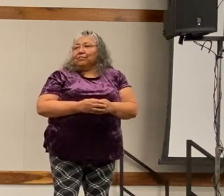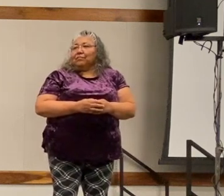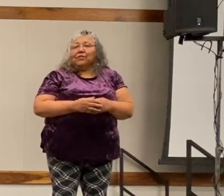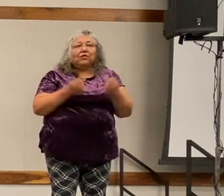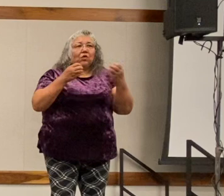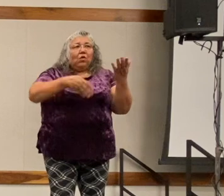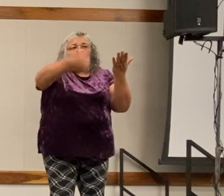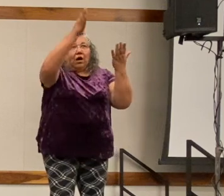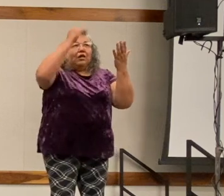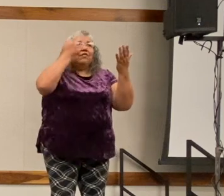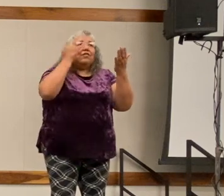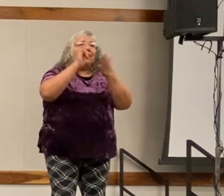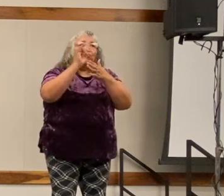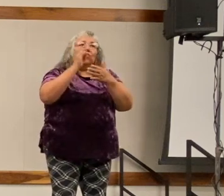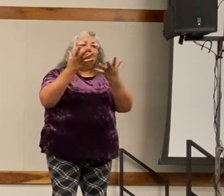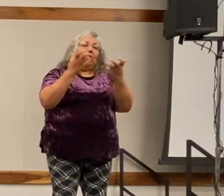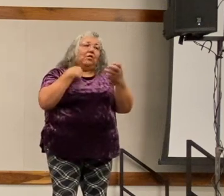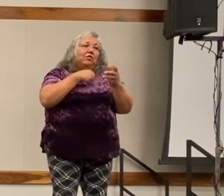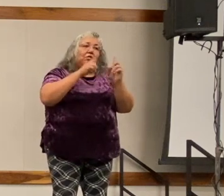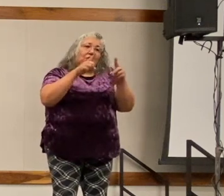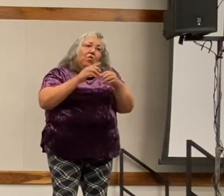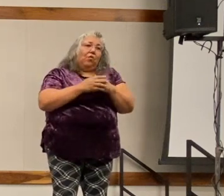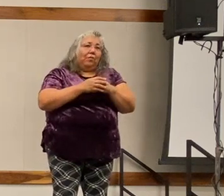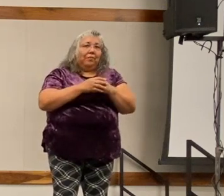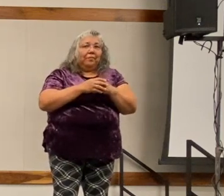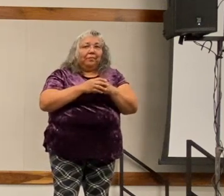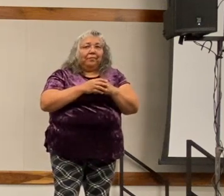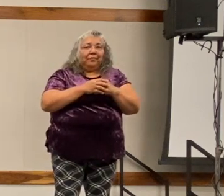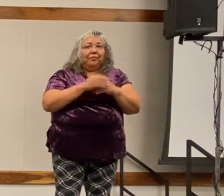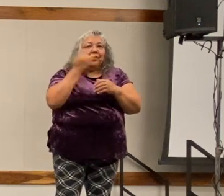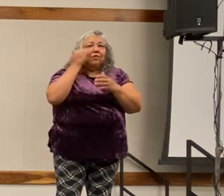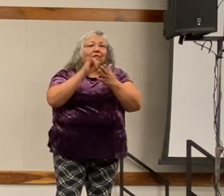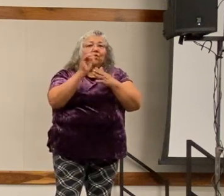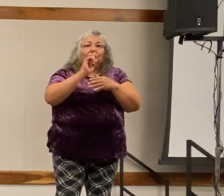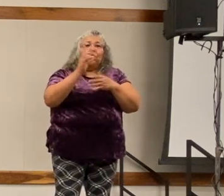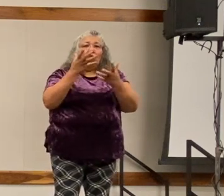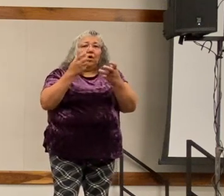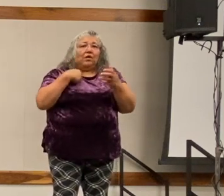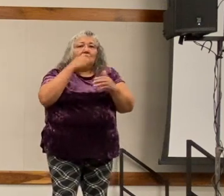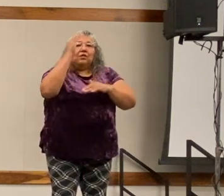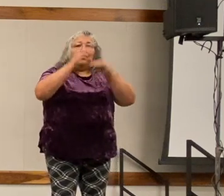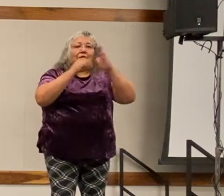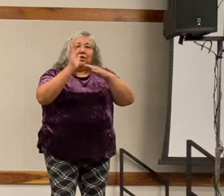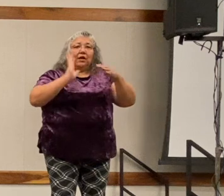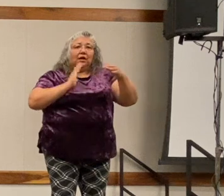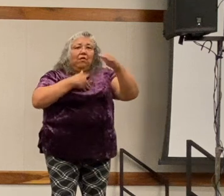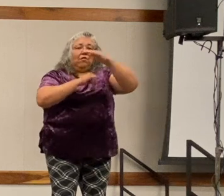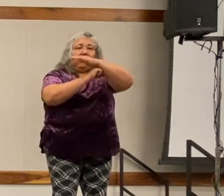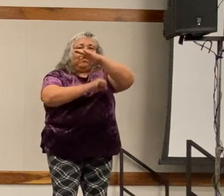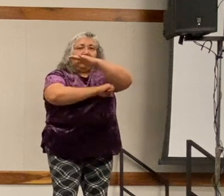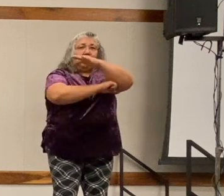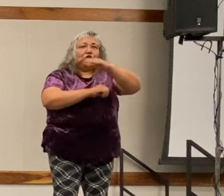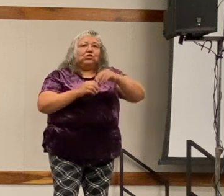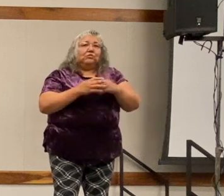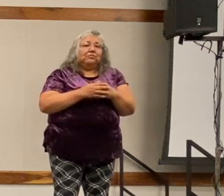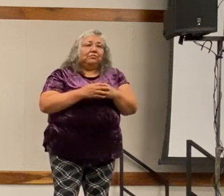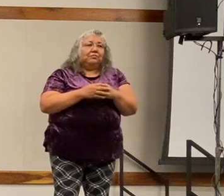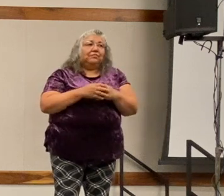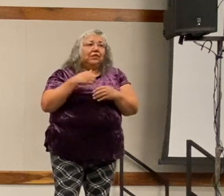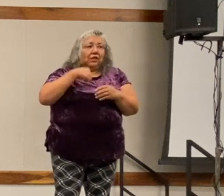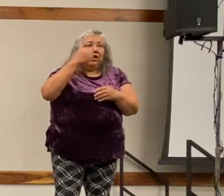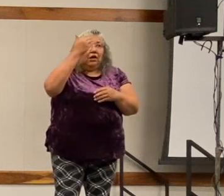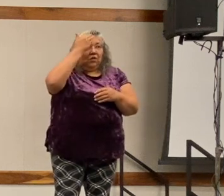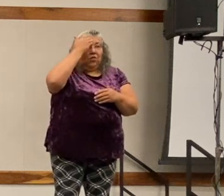Lord. So God, if that's where you want us to go, if that's where you want us to build our foundation, then I